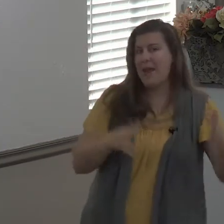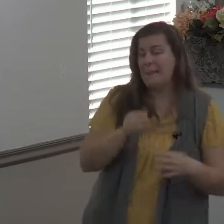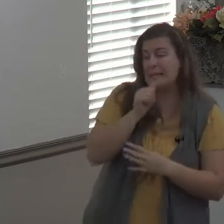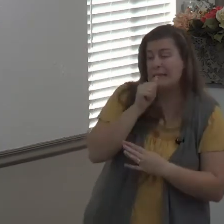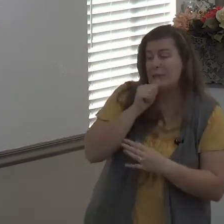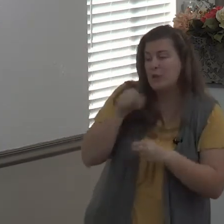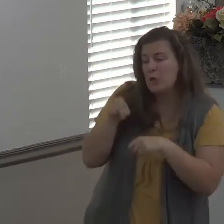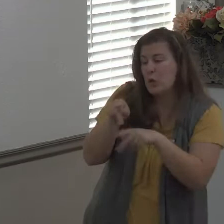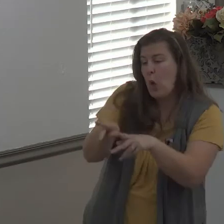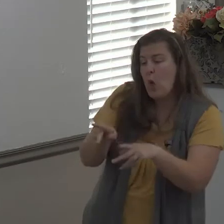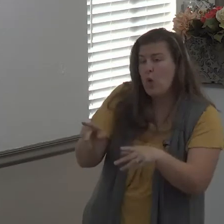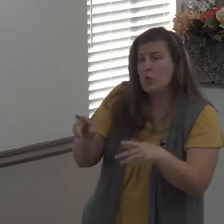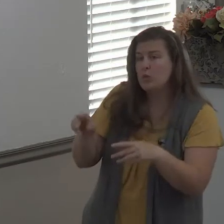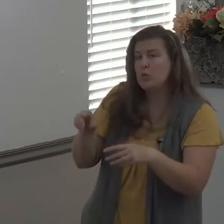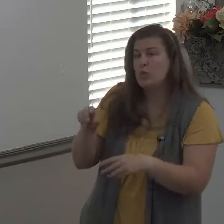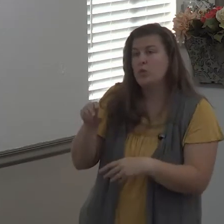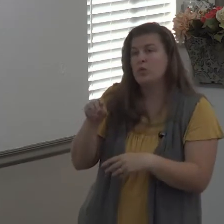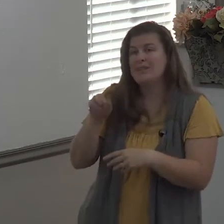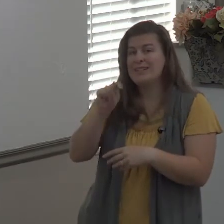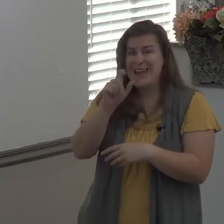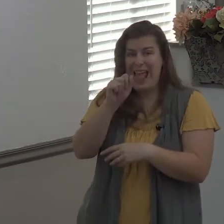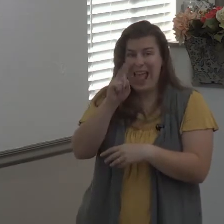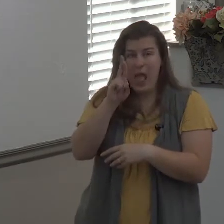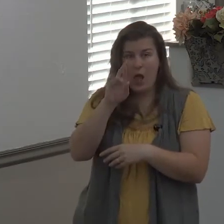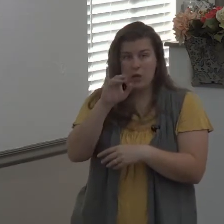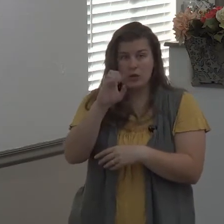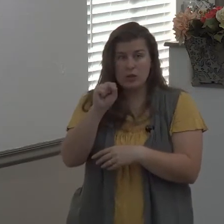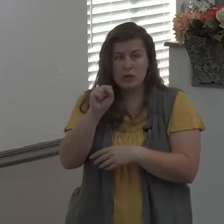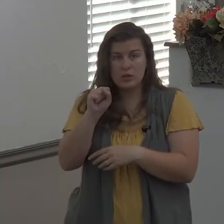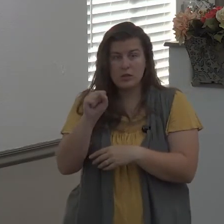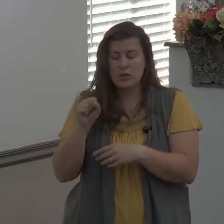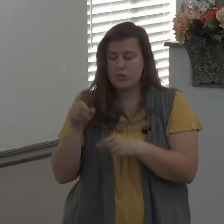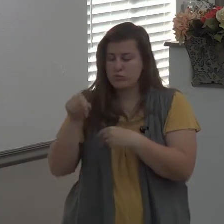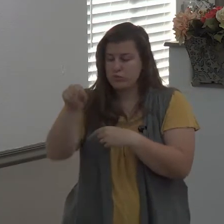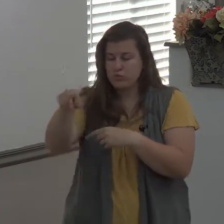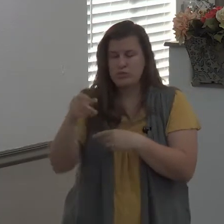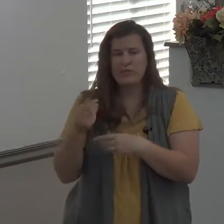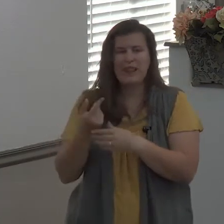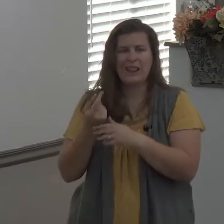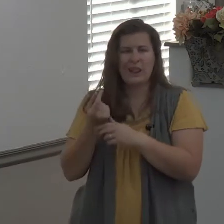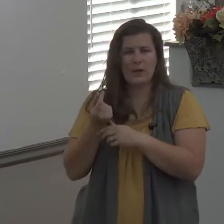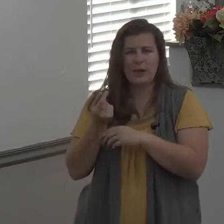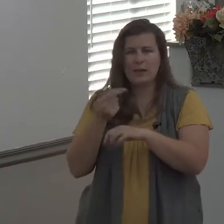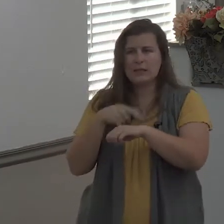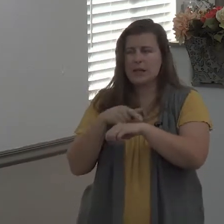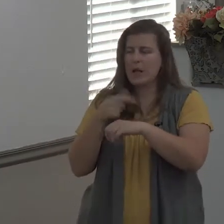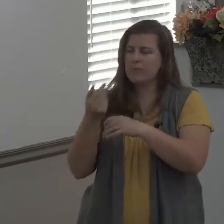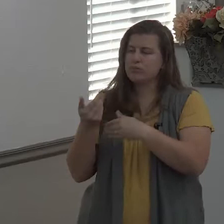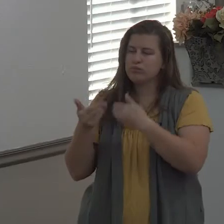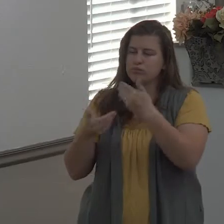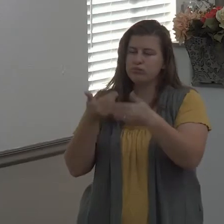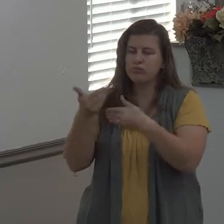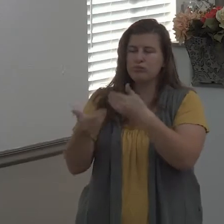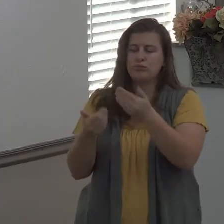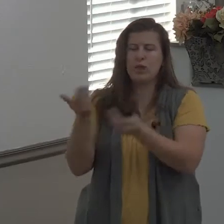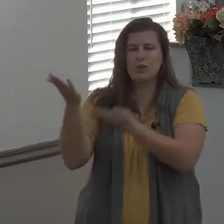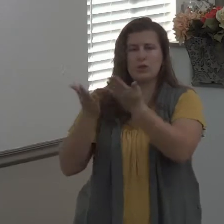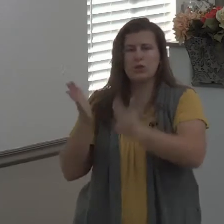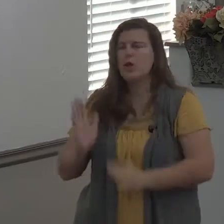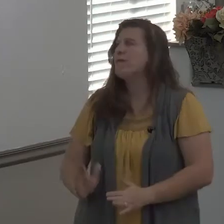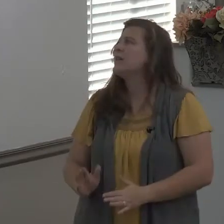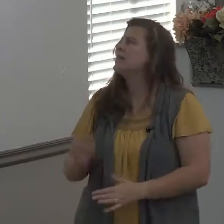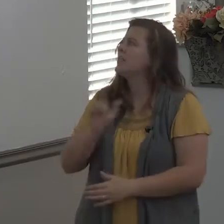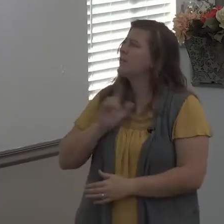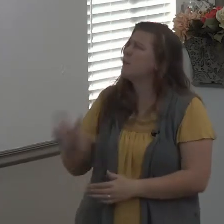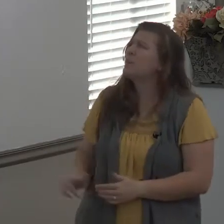sowed wheat in a field, but the enemy by night came in and secretly sowed tares among the field. Soon